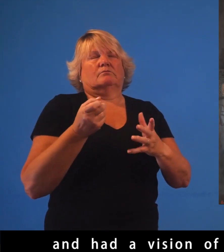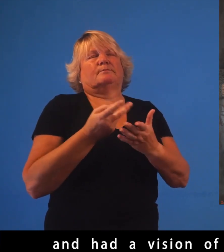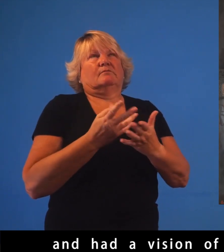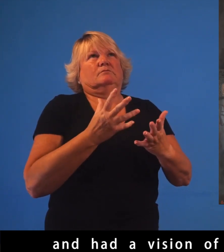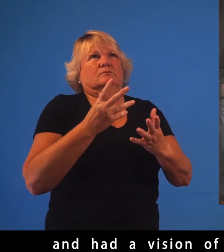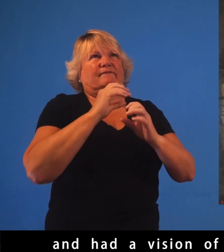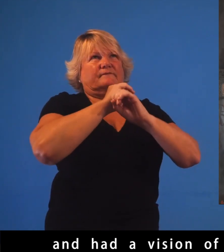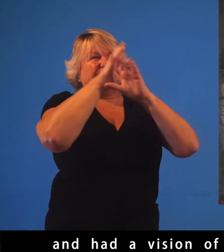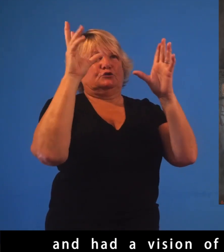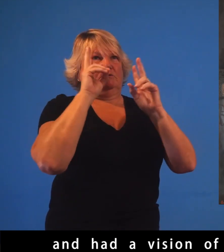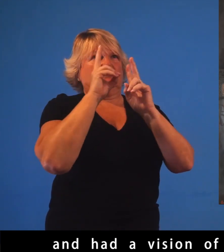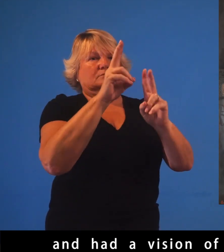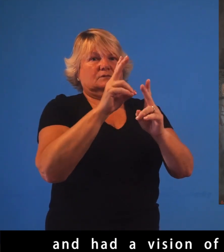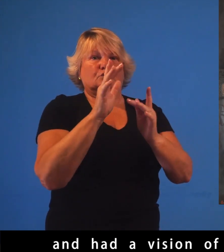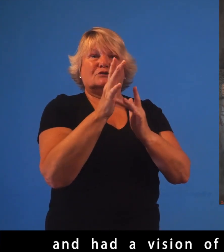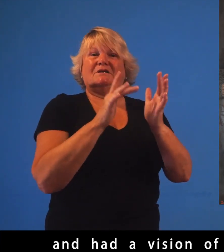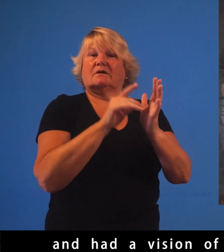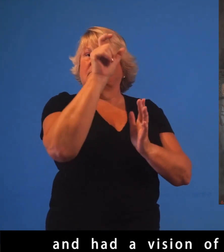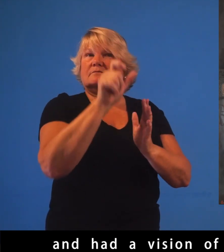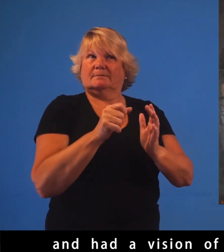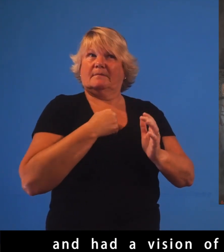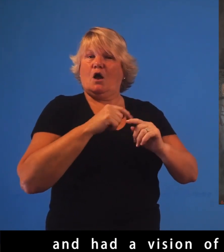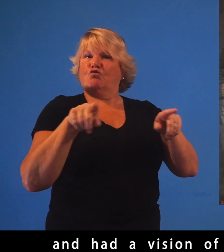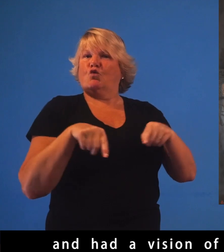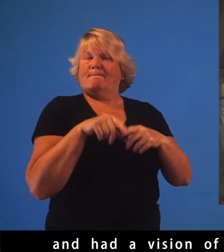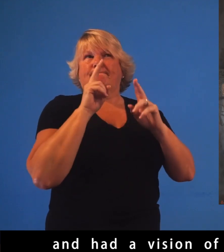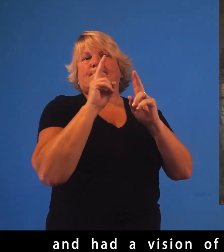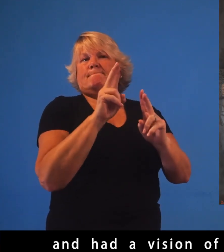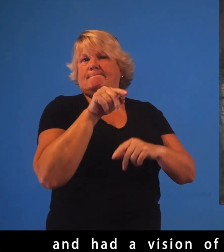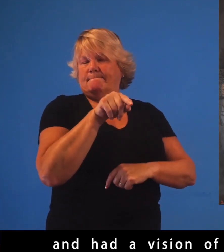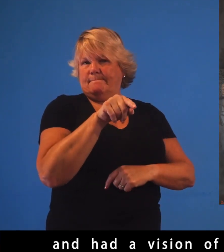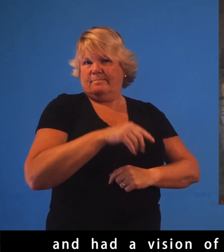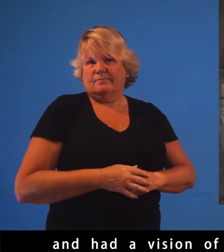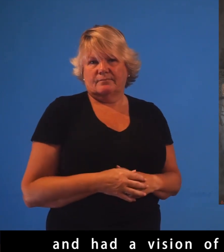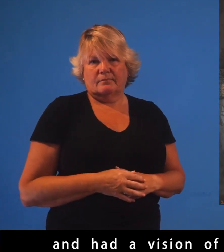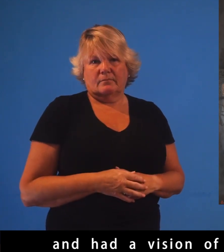and had a vision of Jesus Christ in his room.